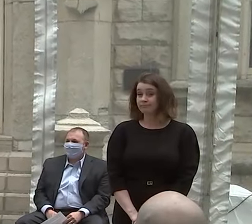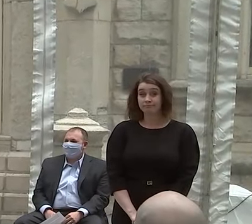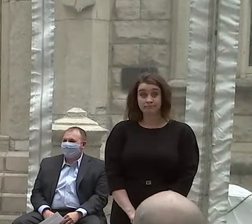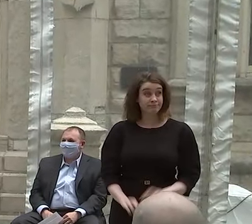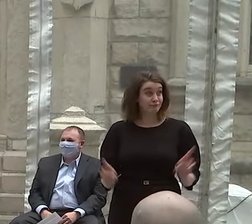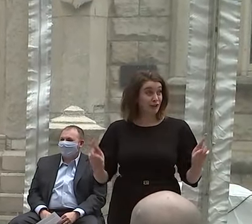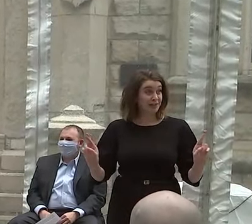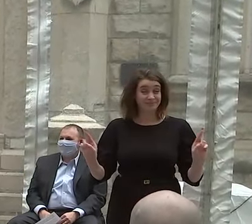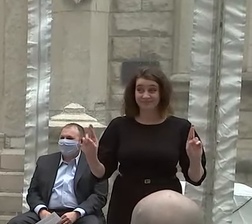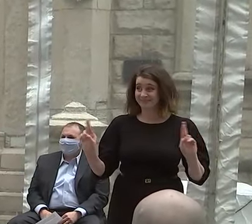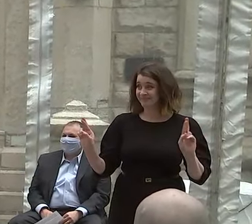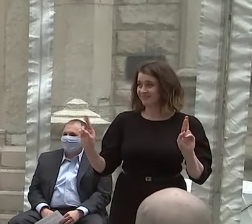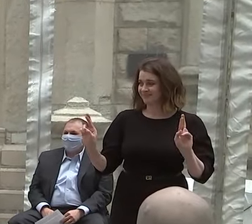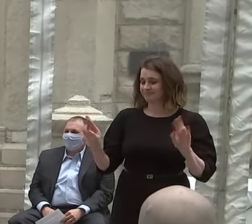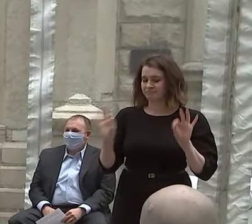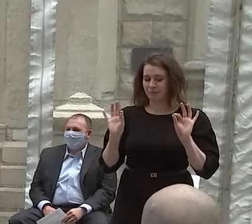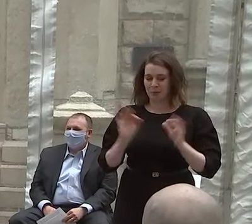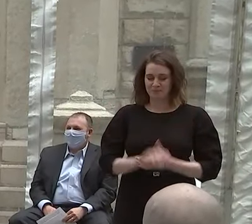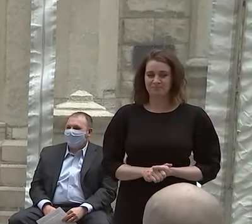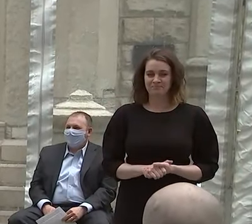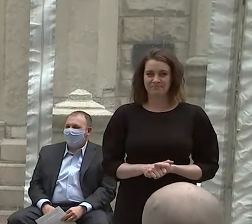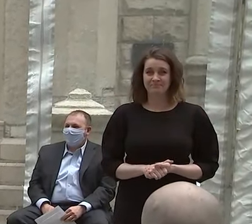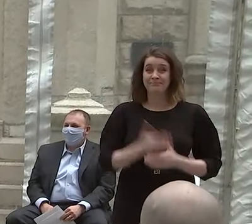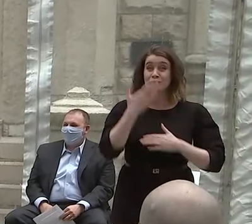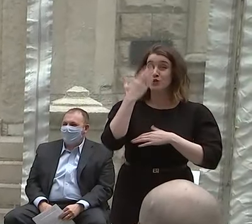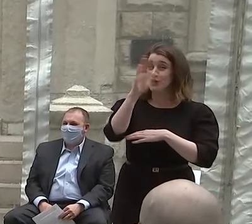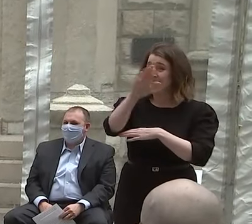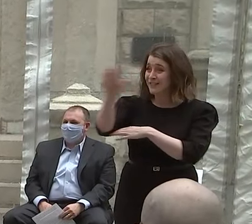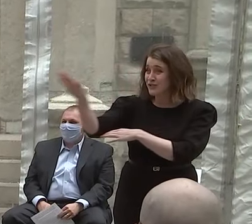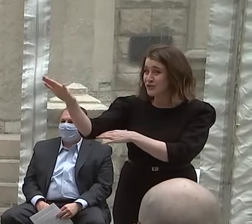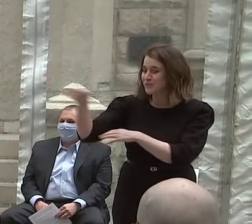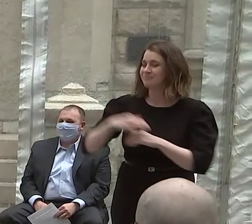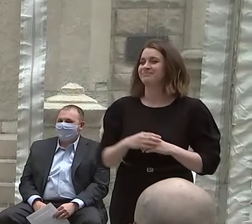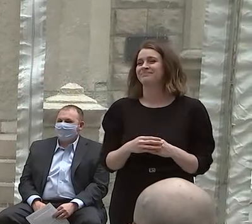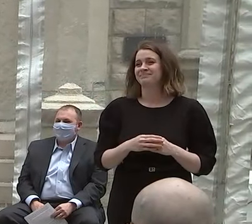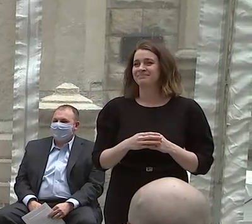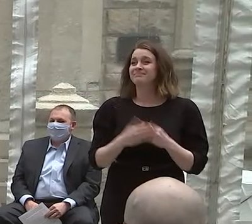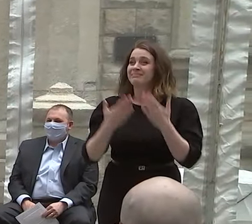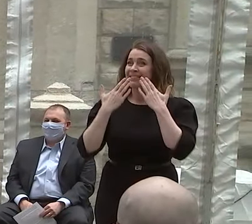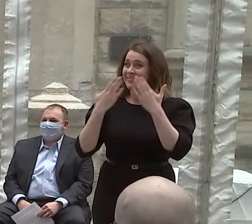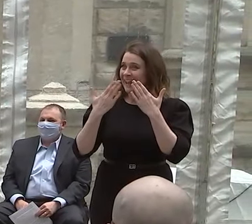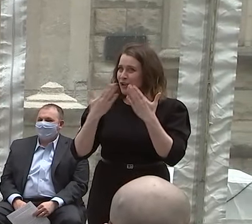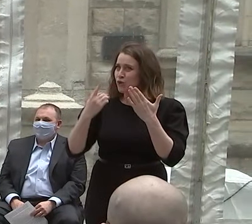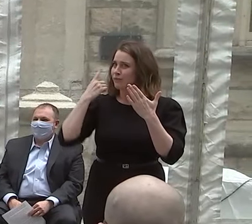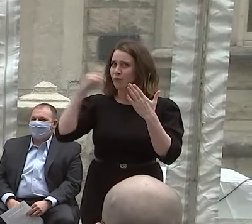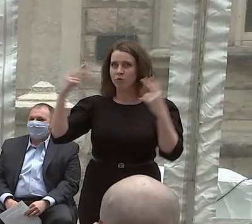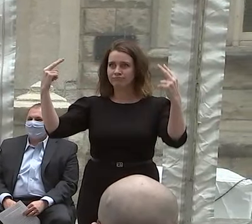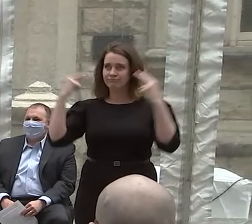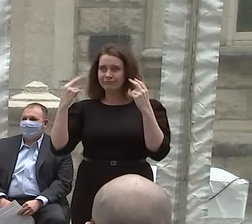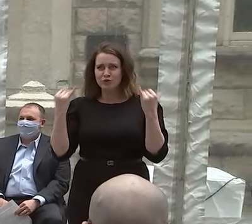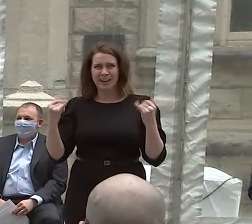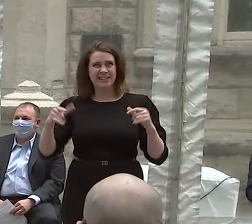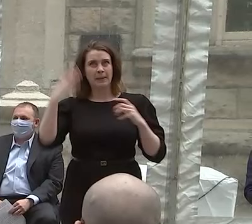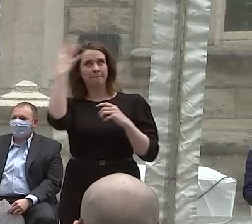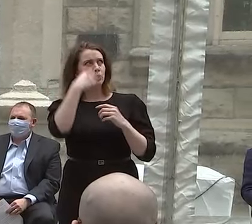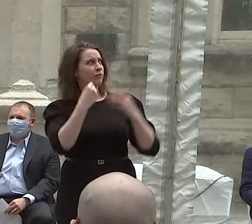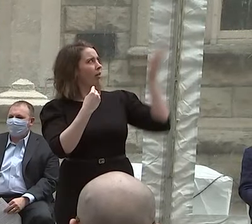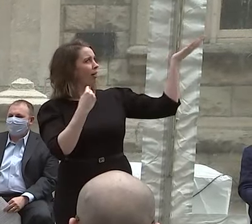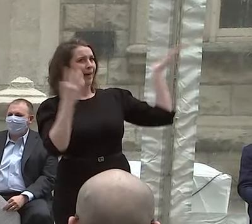You ready? Okay. All right, good afternoon, everyone, and thank you all for being here on this beautiful spring